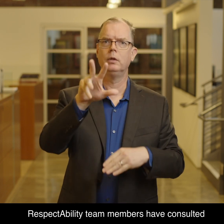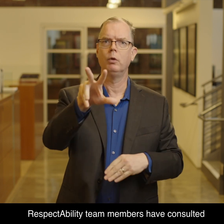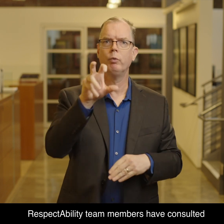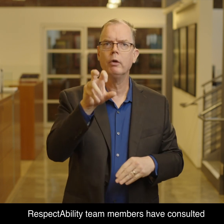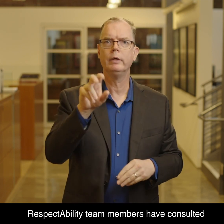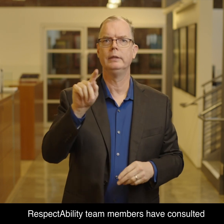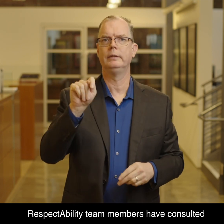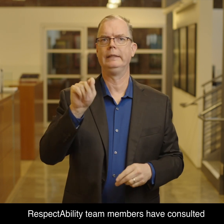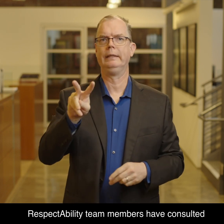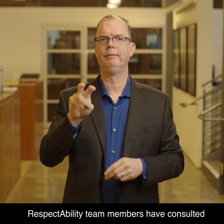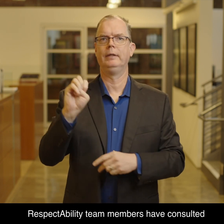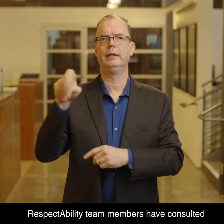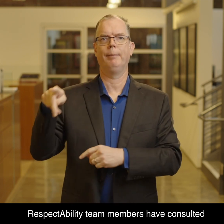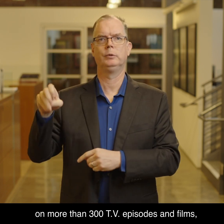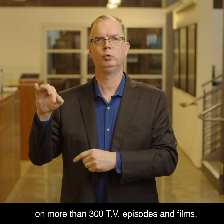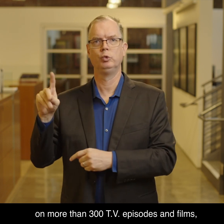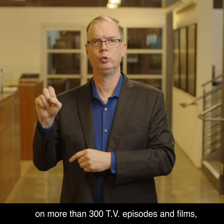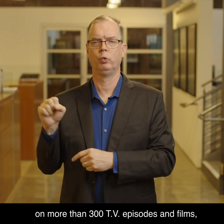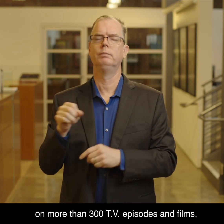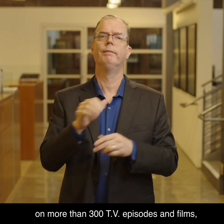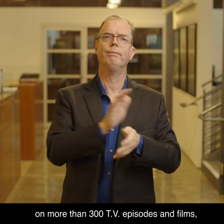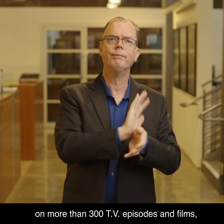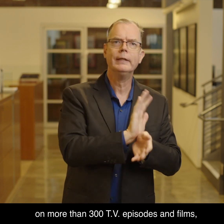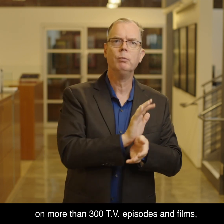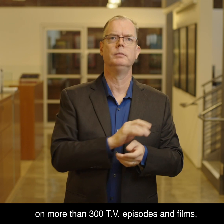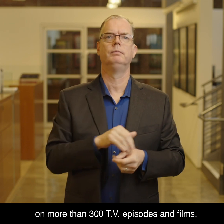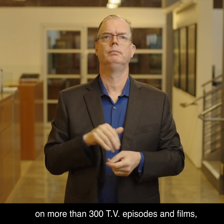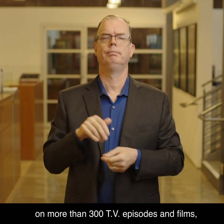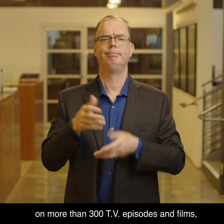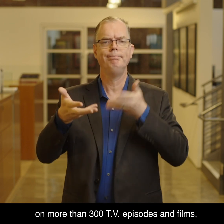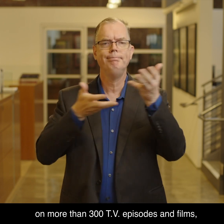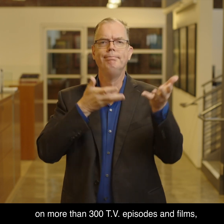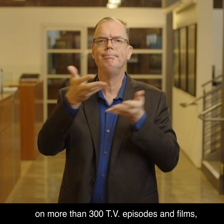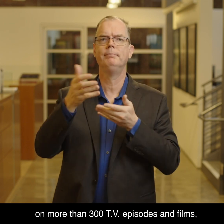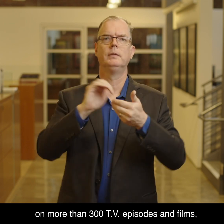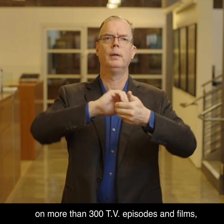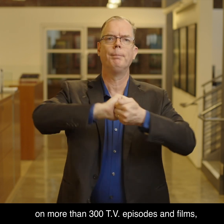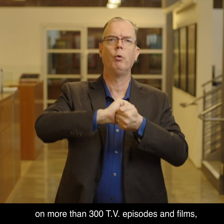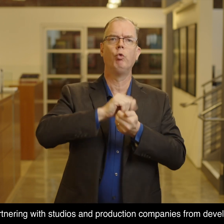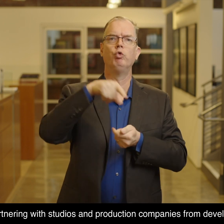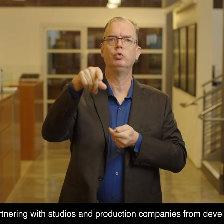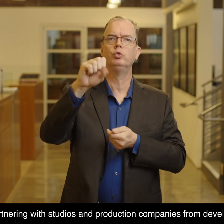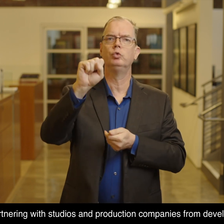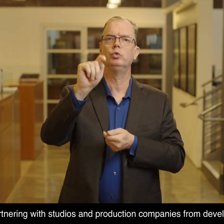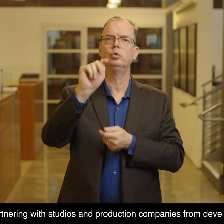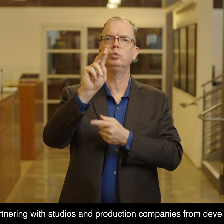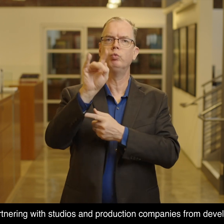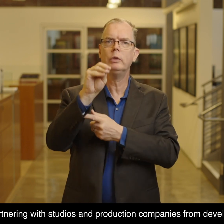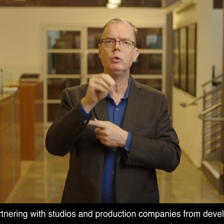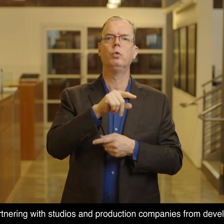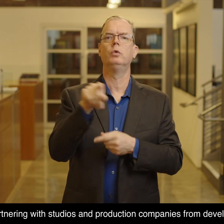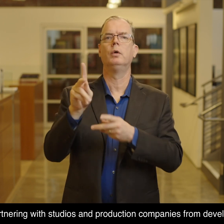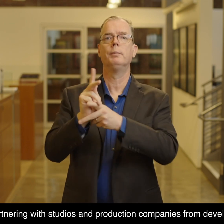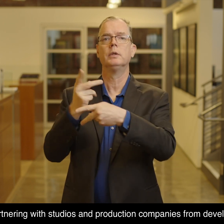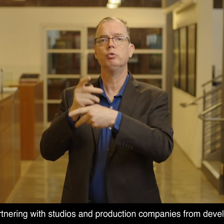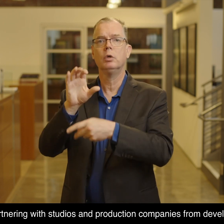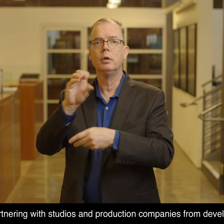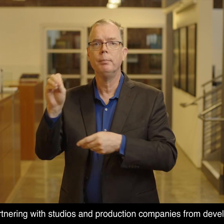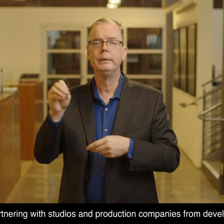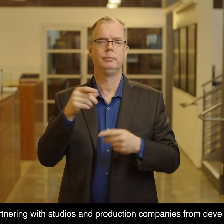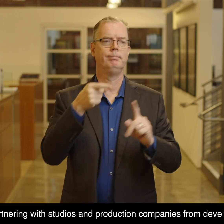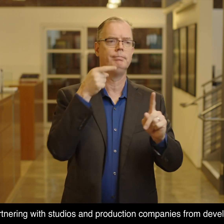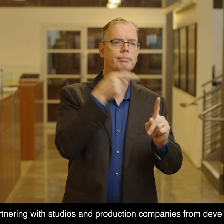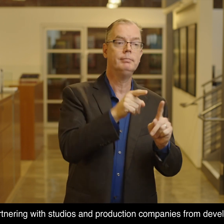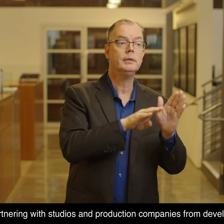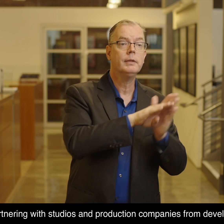RespectAbility team members have consulted on more than 300 TV episodes and films by partnering with studios and